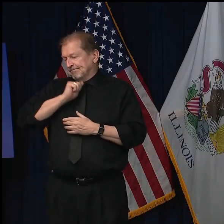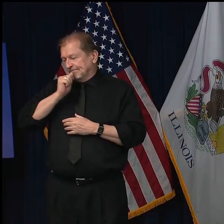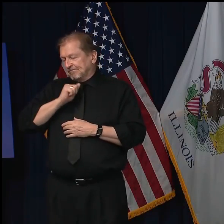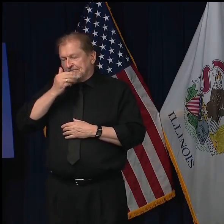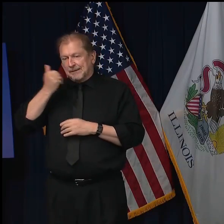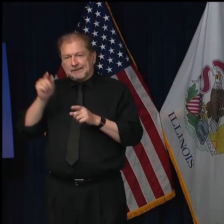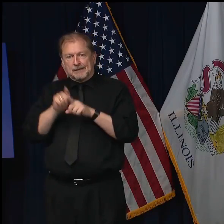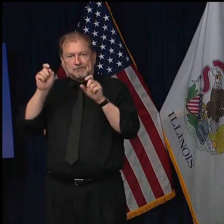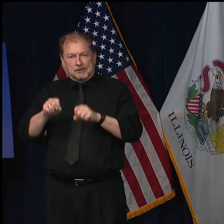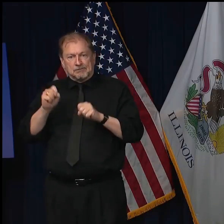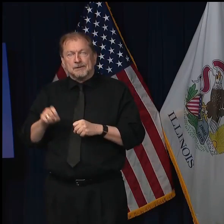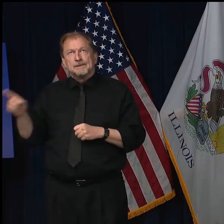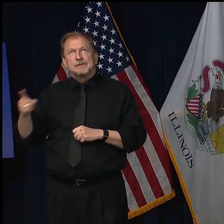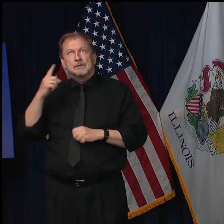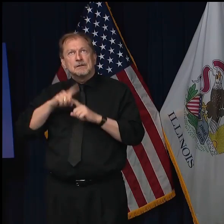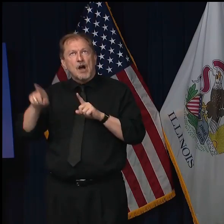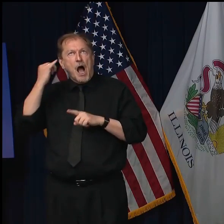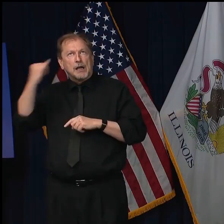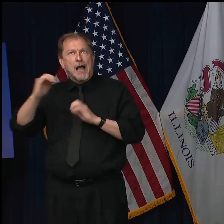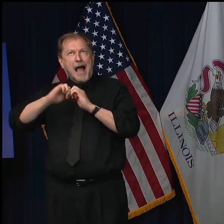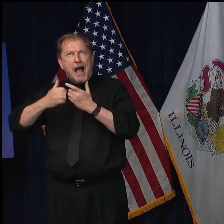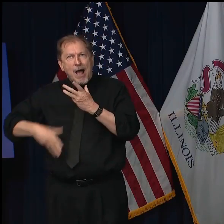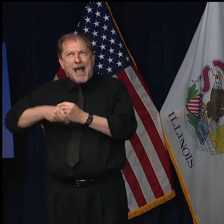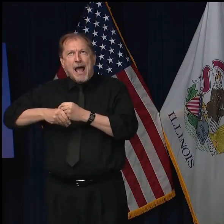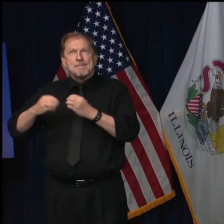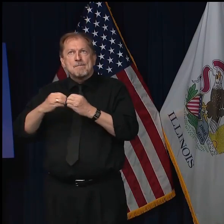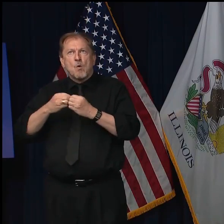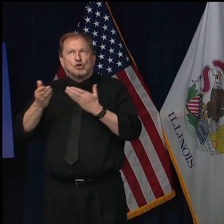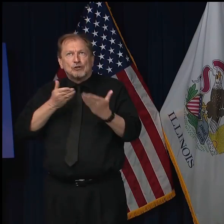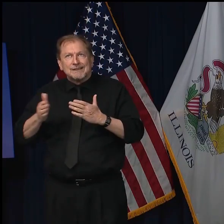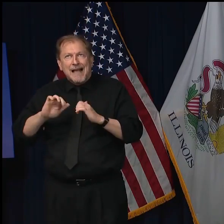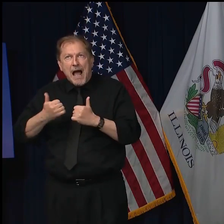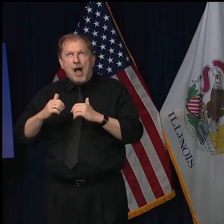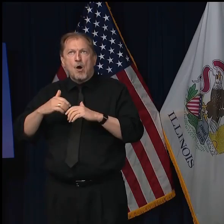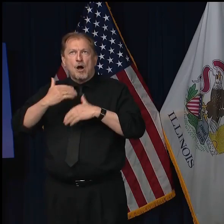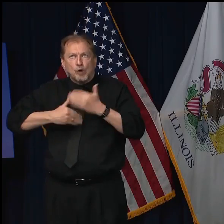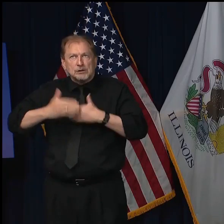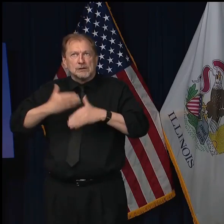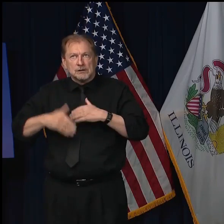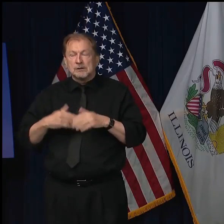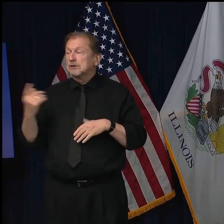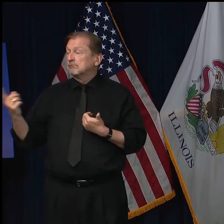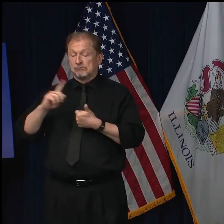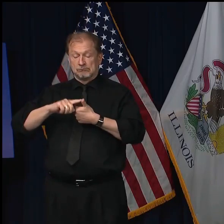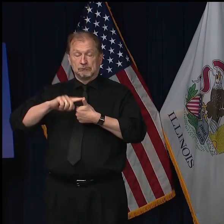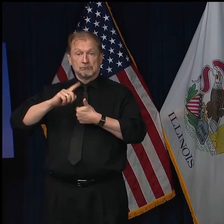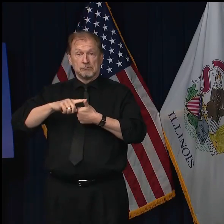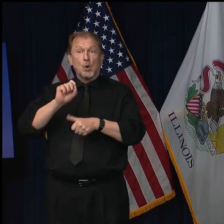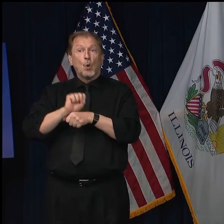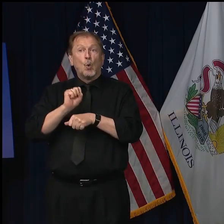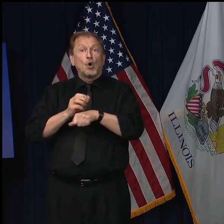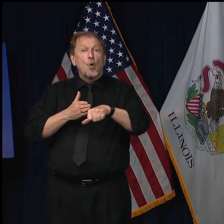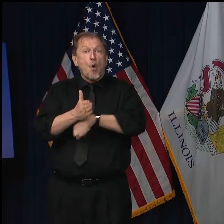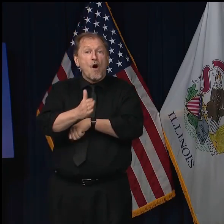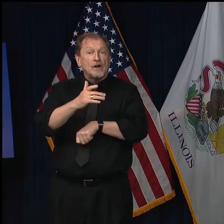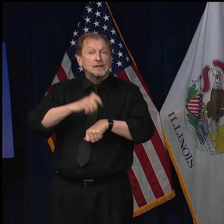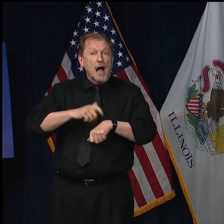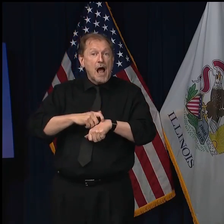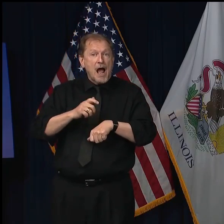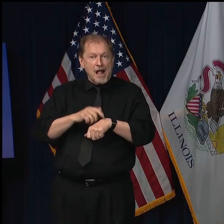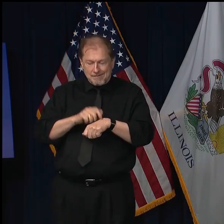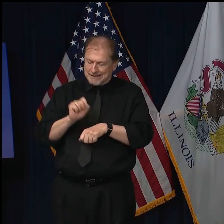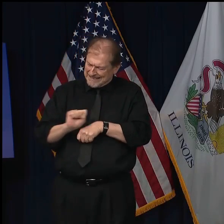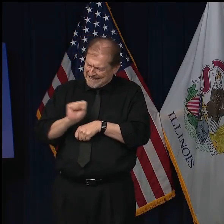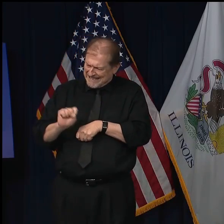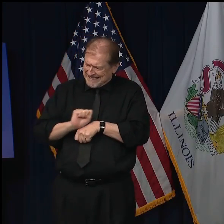has used every avenue available to build up capacity. Employees have worked thousands of overtime hours to process